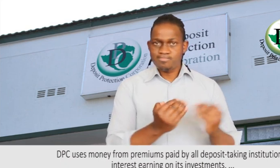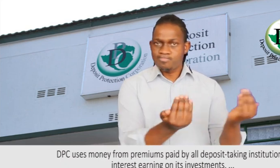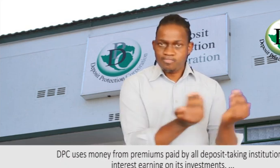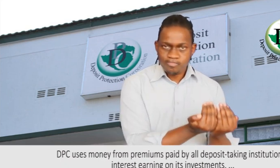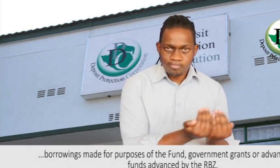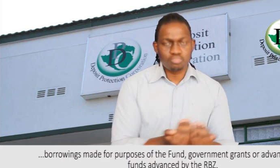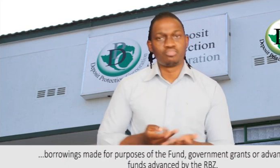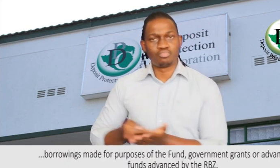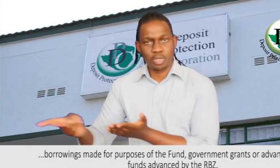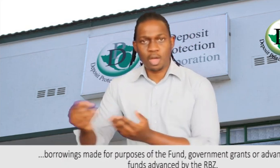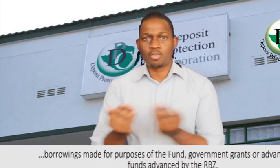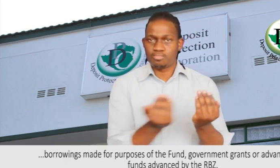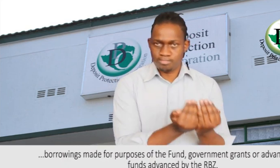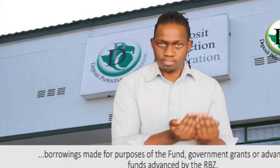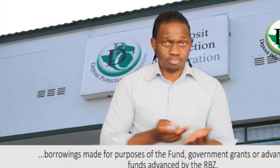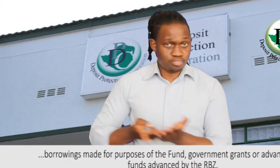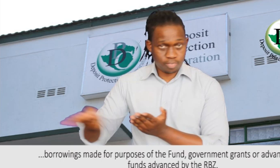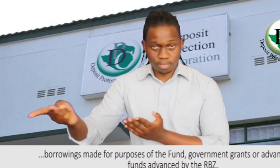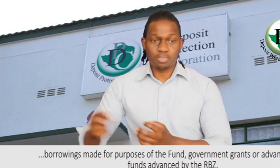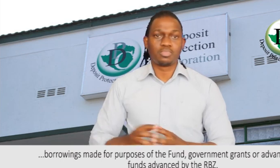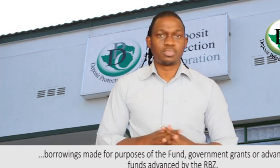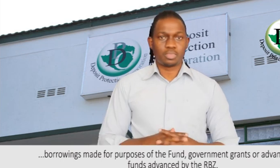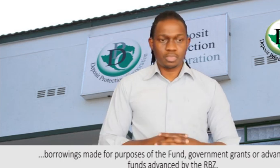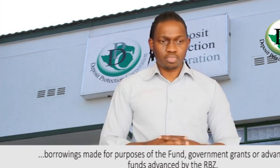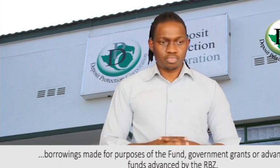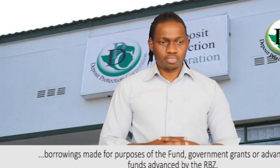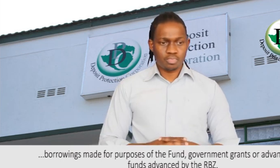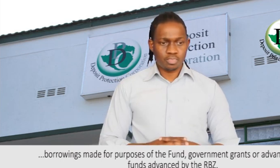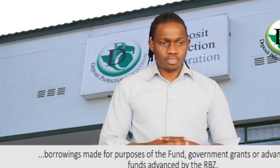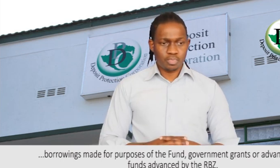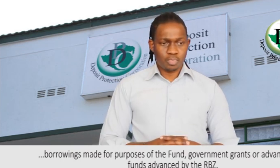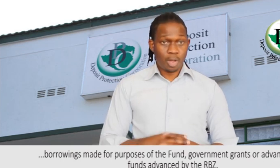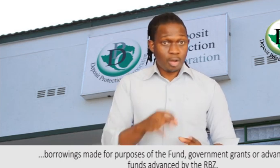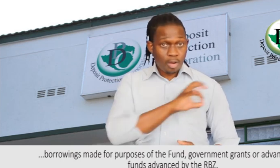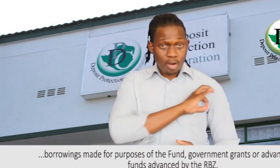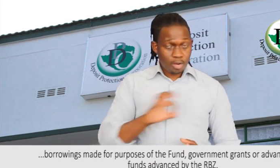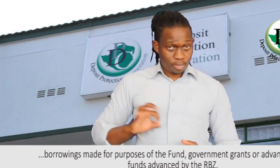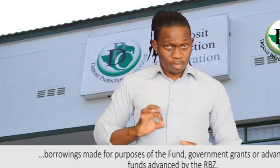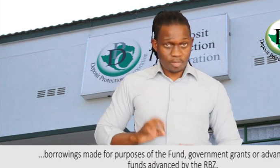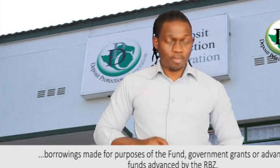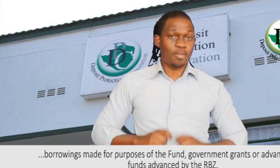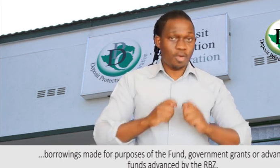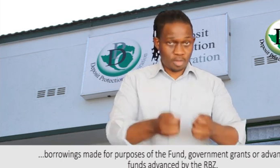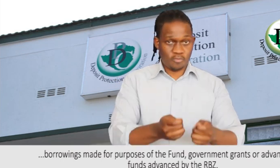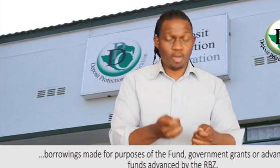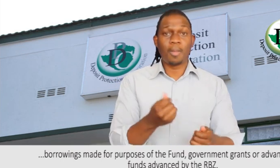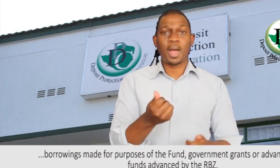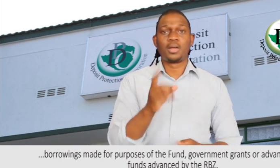investments, borrowings made for purposes of the fund, government grants or advances, and funds advanced by the